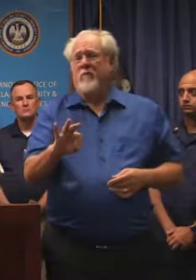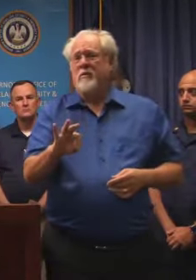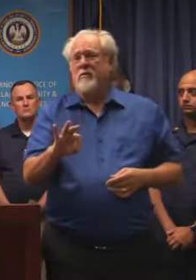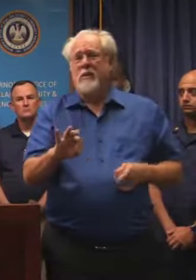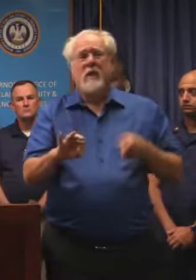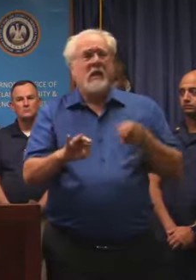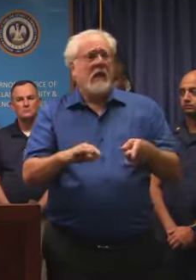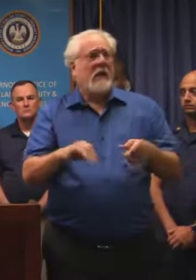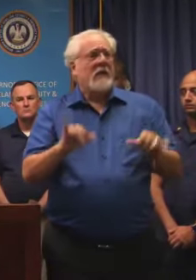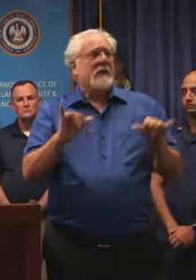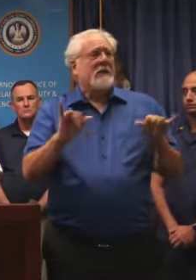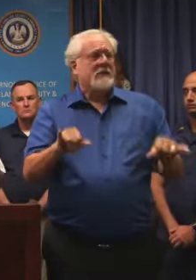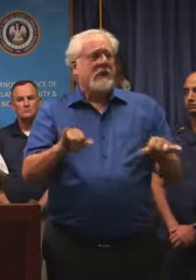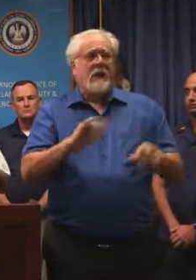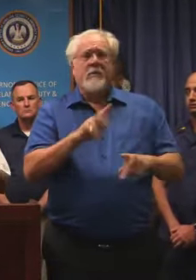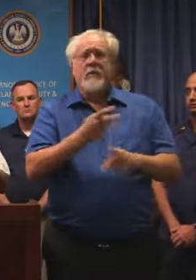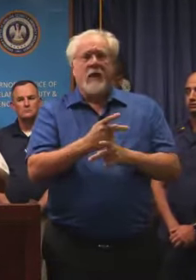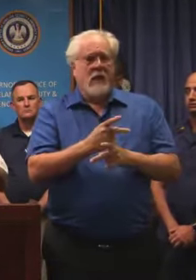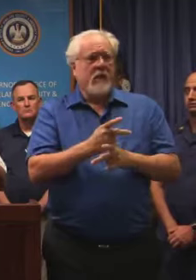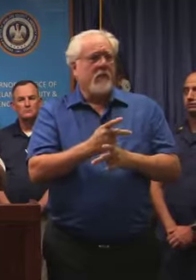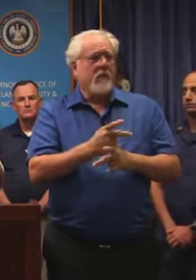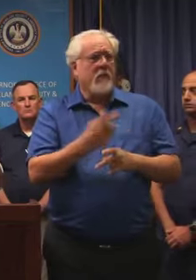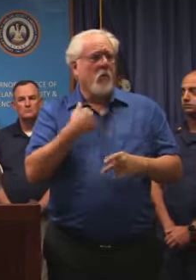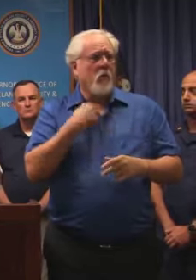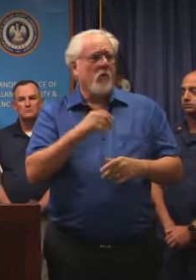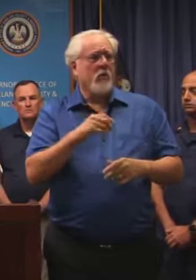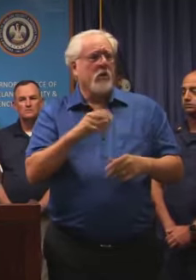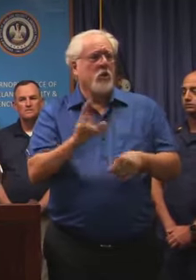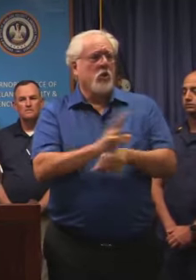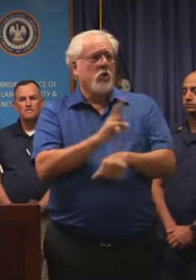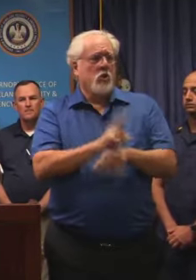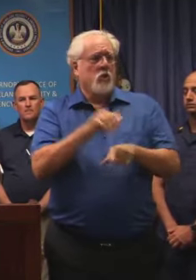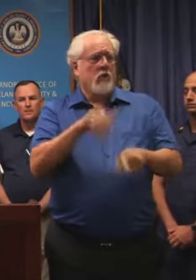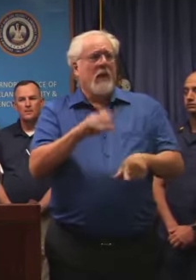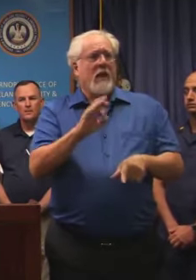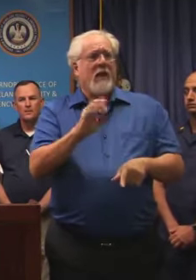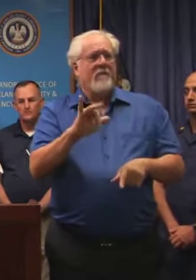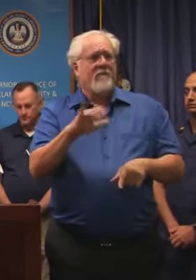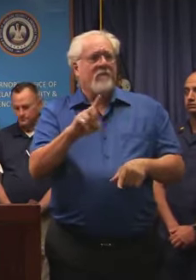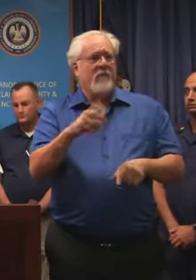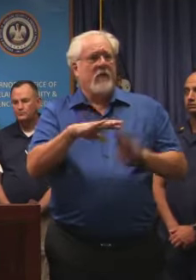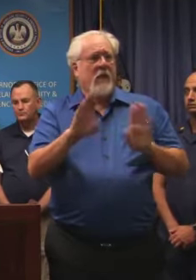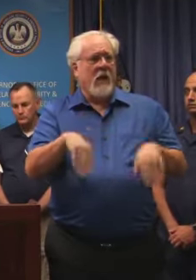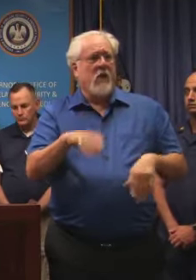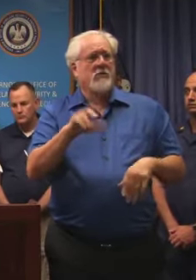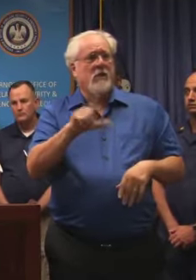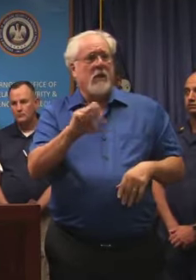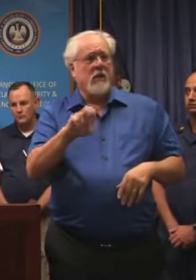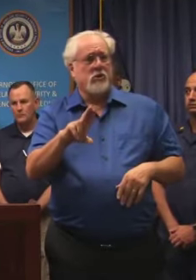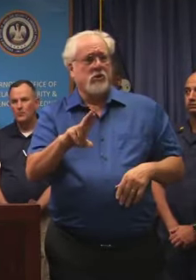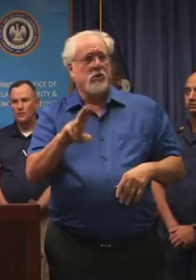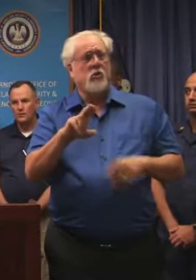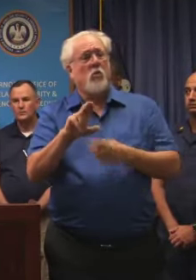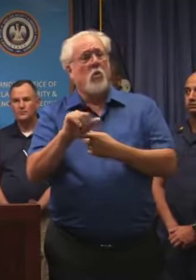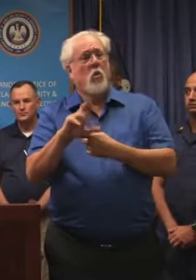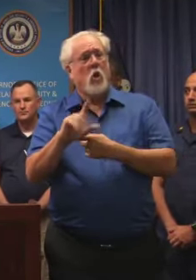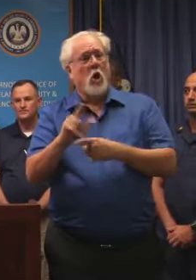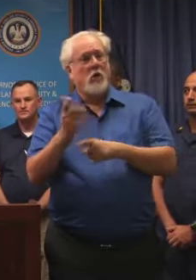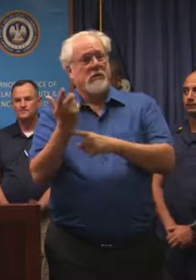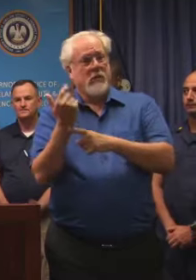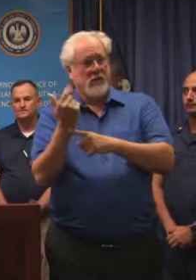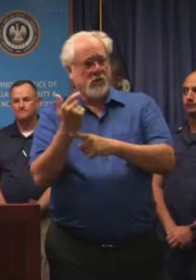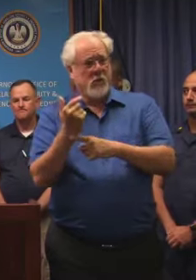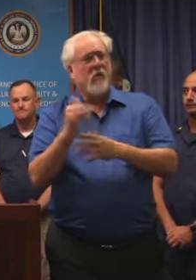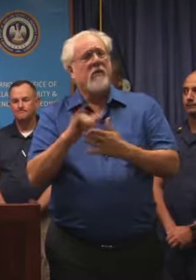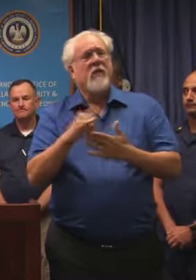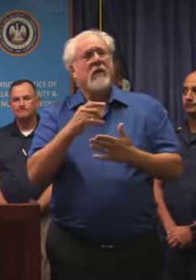would be the same type of operation that we put into play at the field house at LSU in August of last year. So that's what